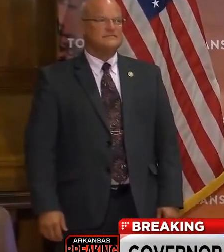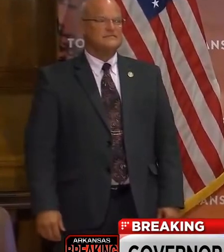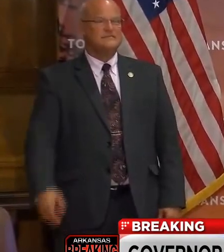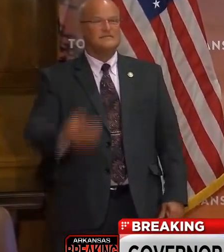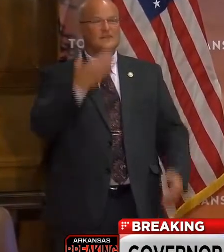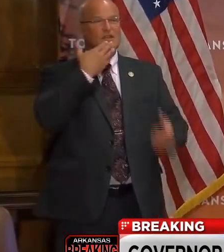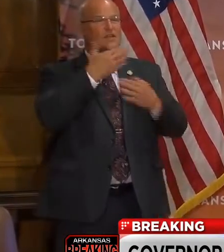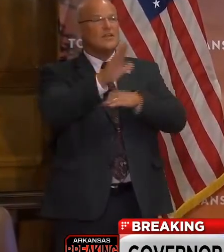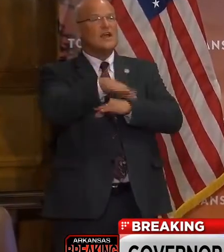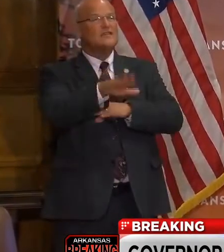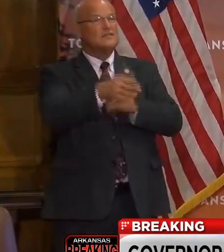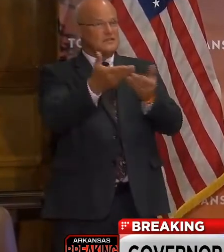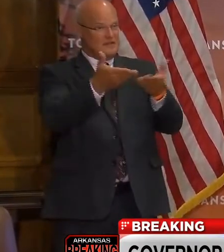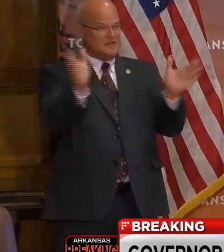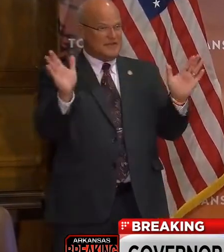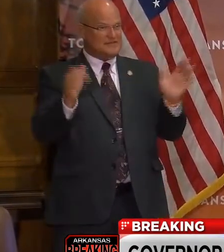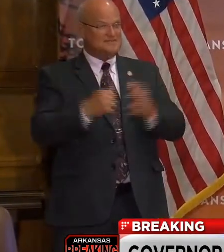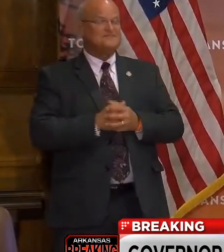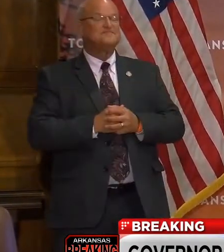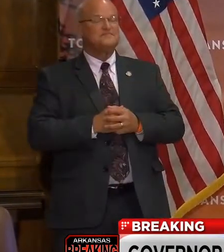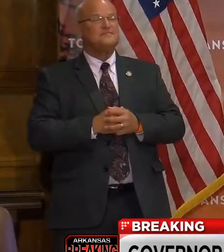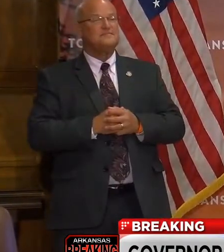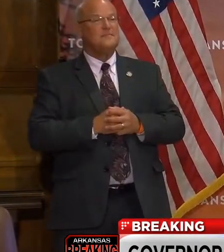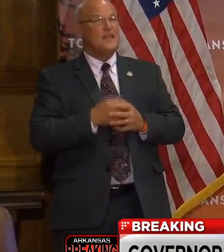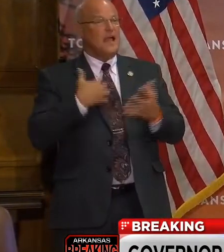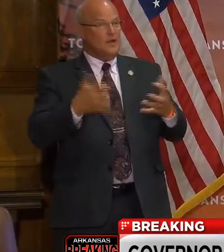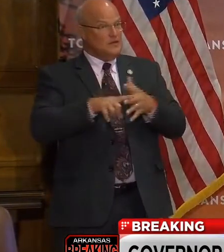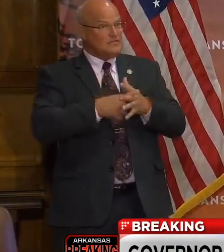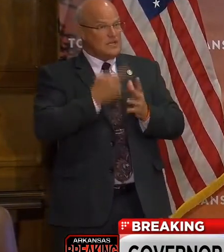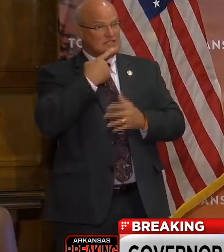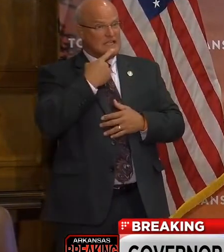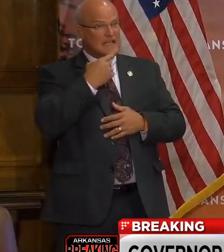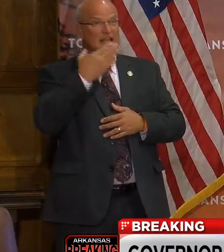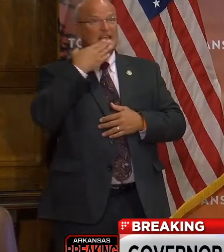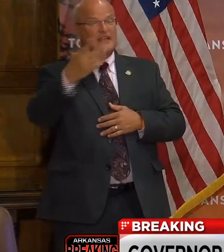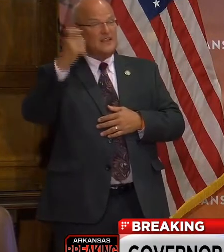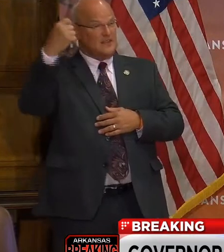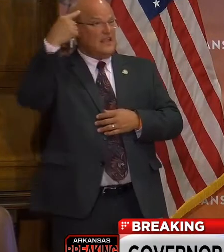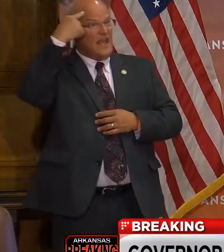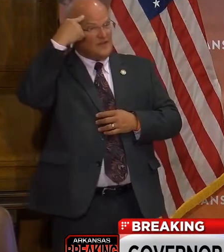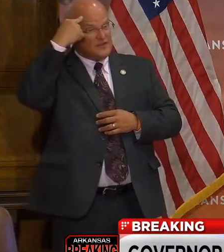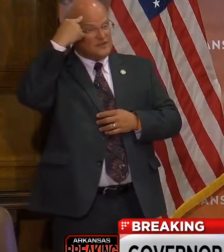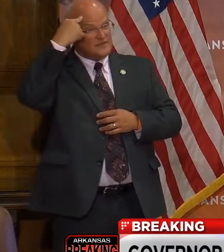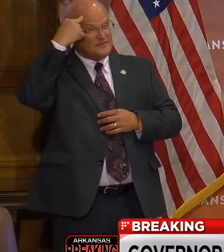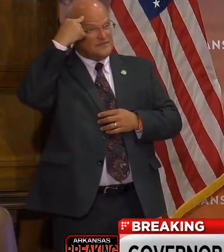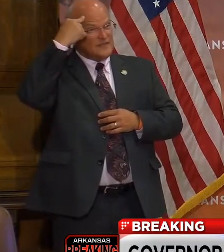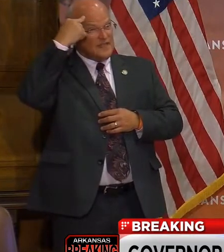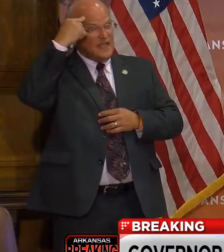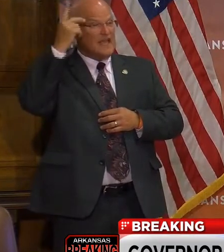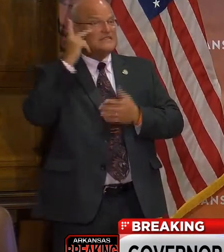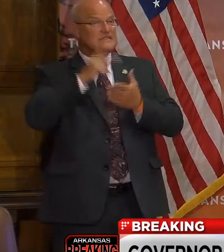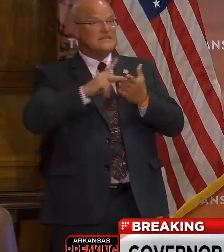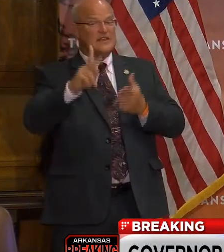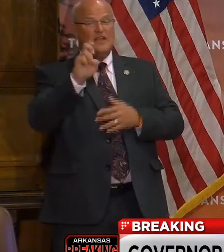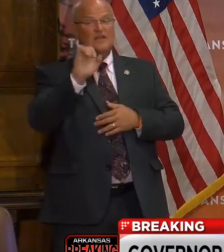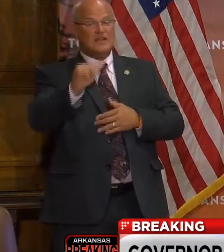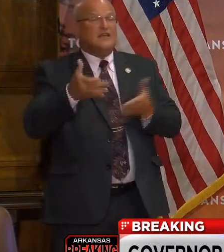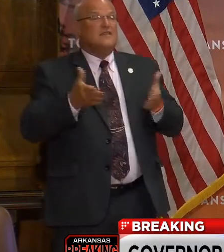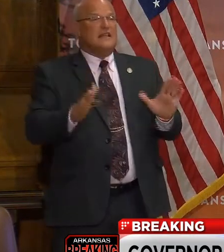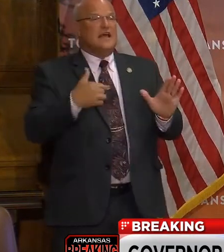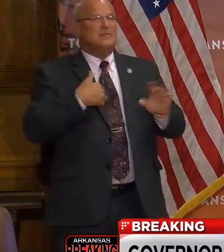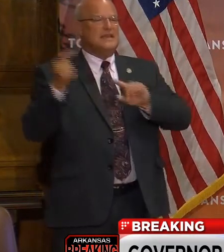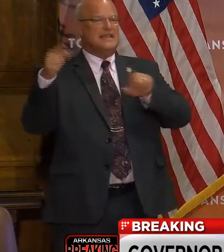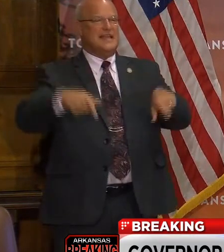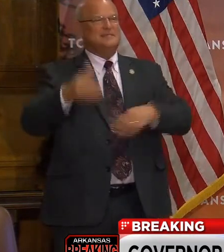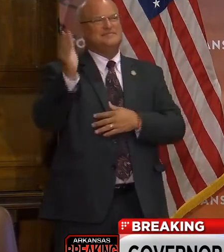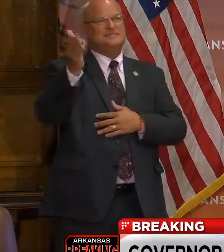Good afternoon, everybody. I want to start by saying thank you to Governor Hutchinson and Secretary Key for allowing me to come and